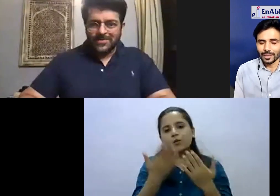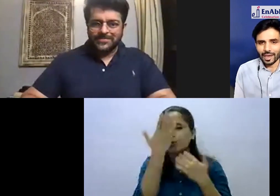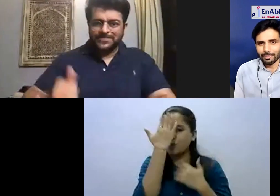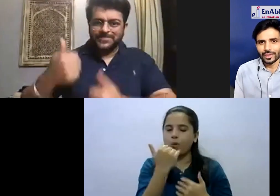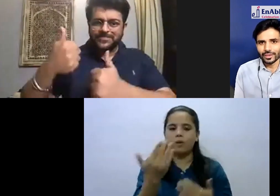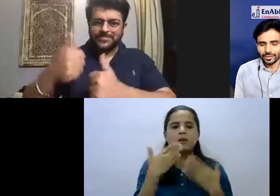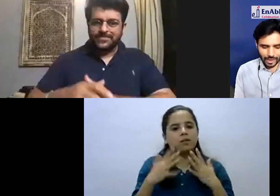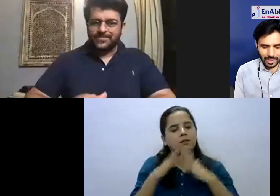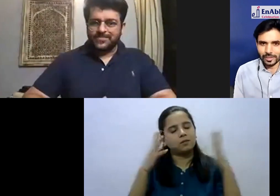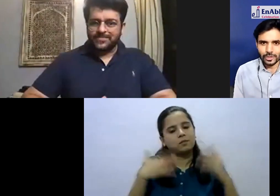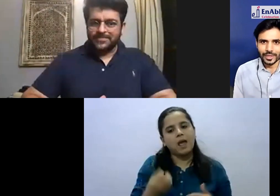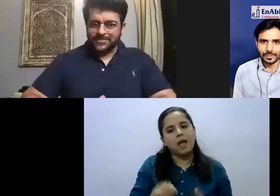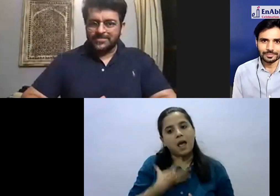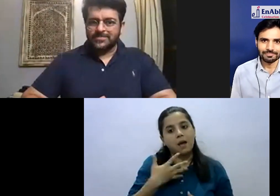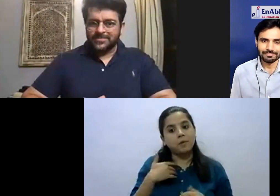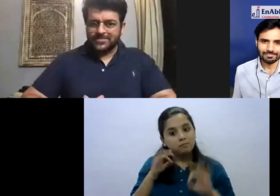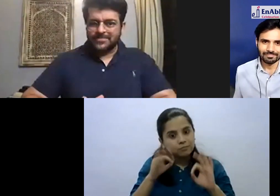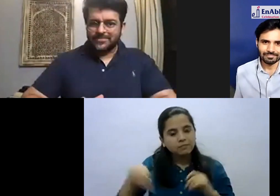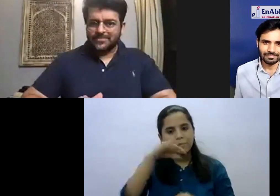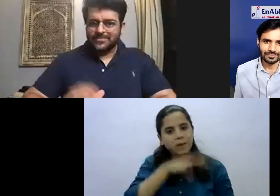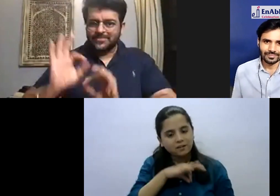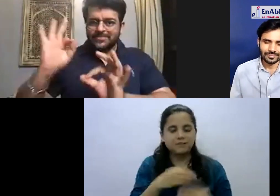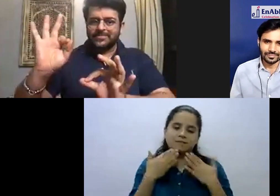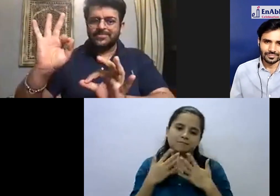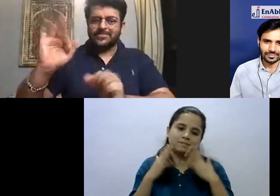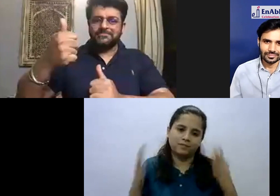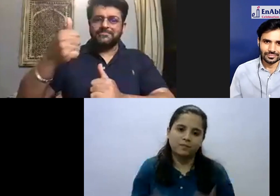And I'm happy if I'm able to help.